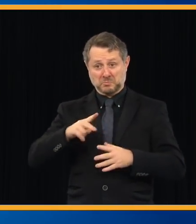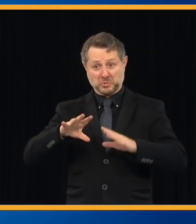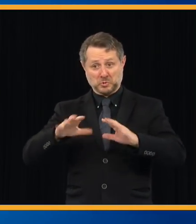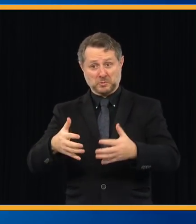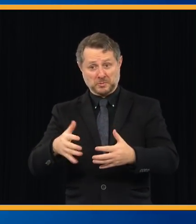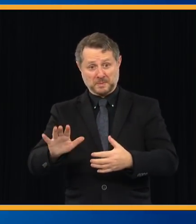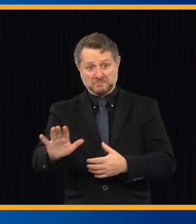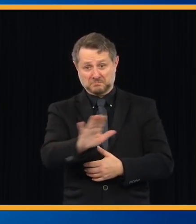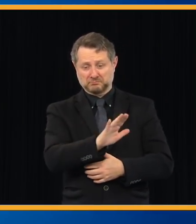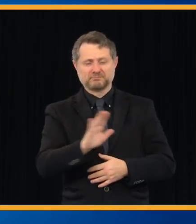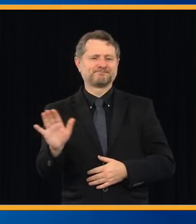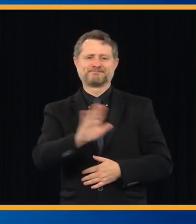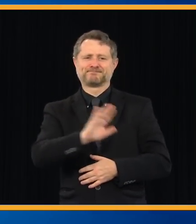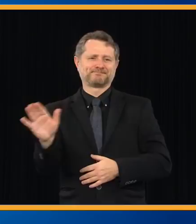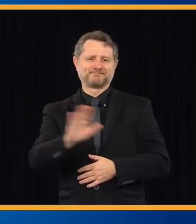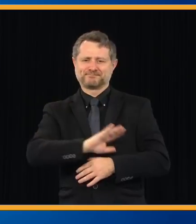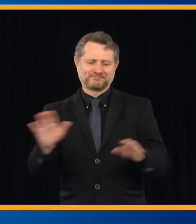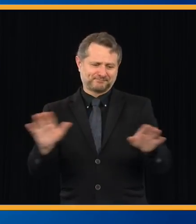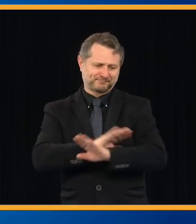community, but